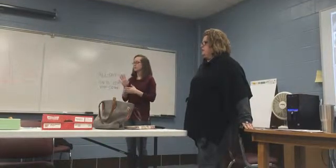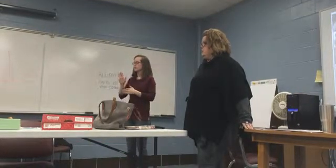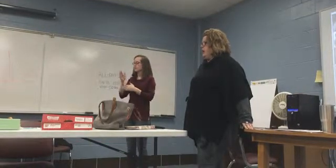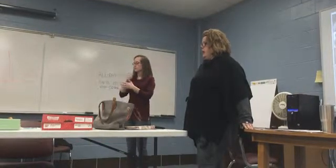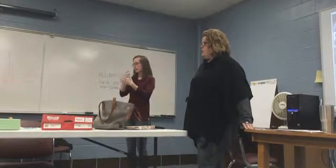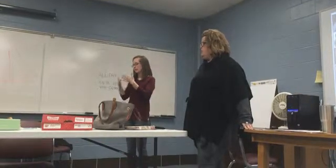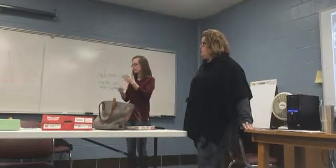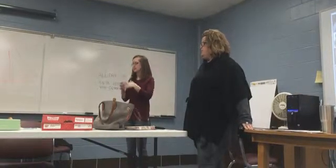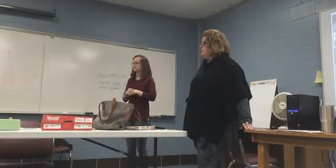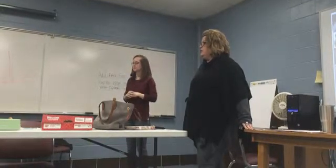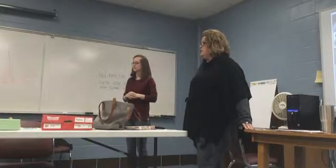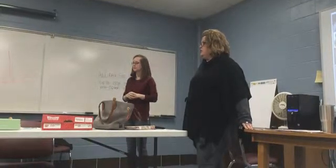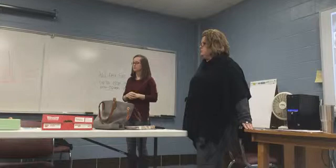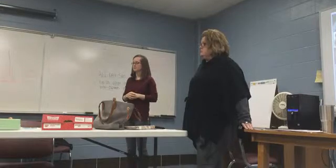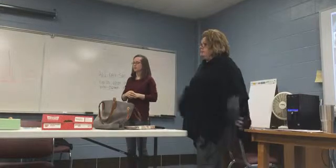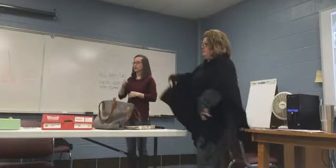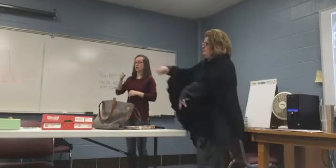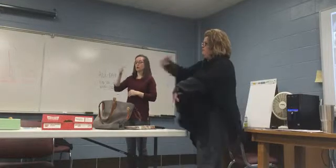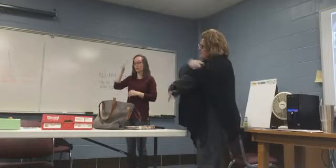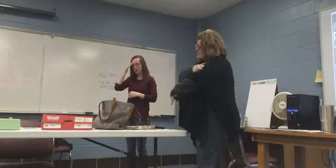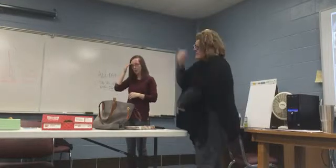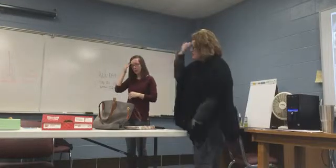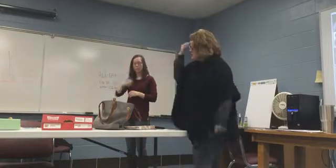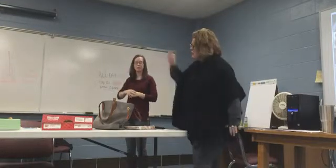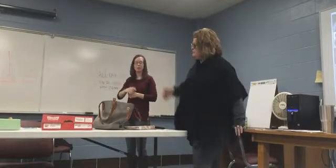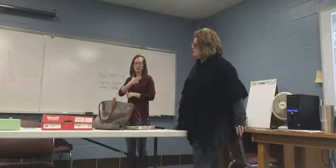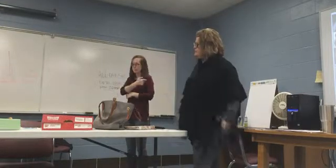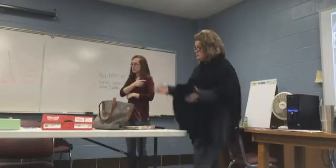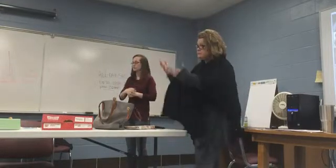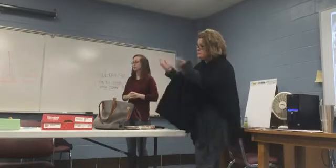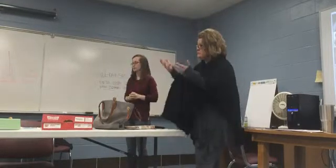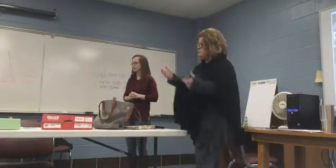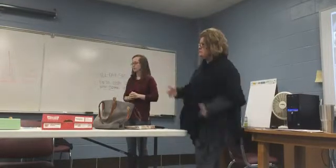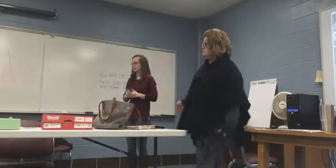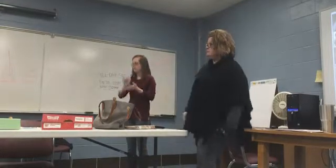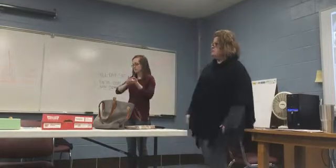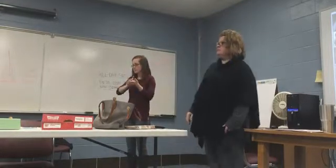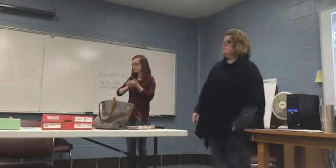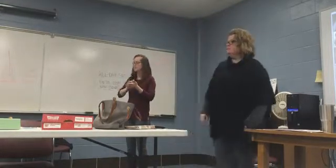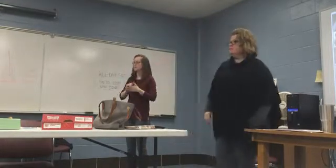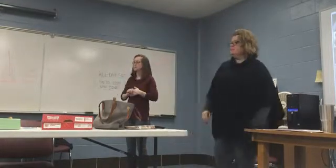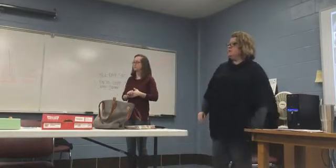You know. Vaccinations. Vaccinations, you know. Medicine. Your sick